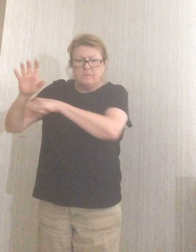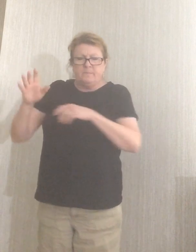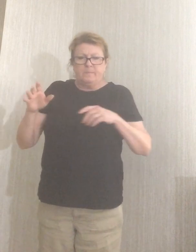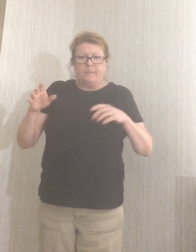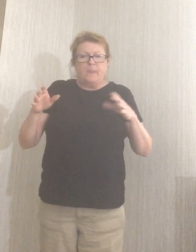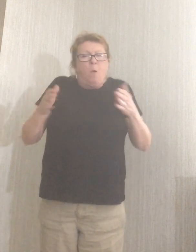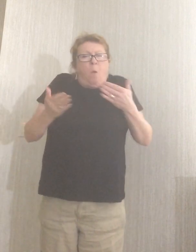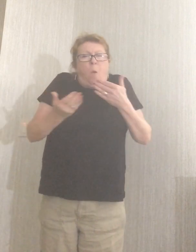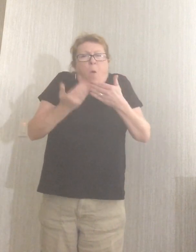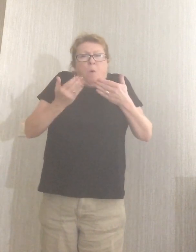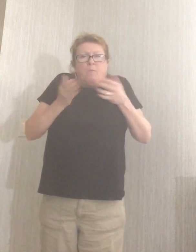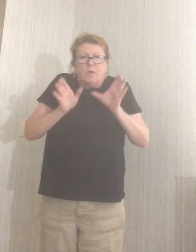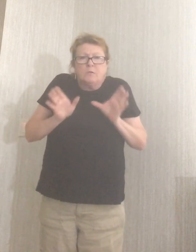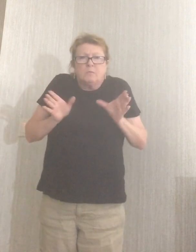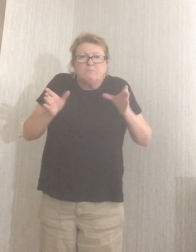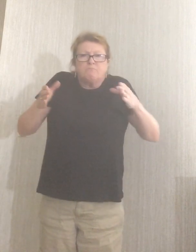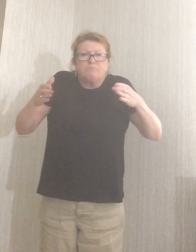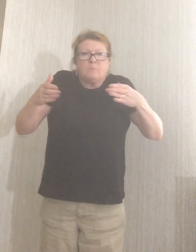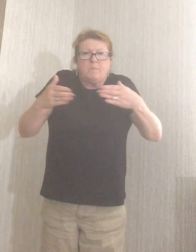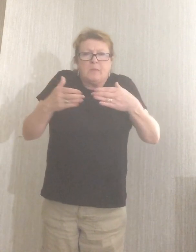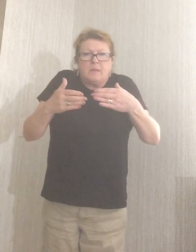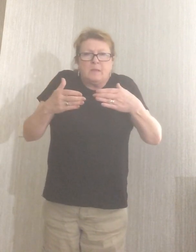perhaps 2.5 miles in circumference.